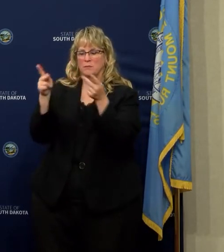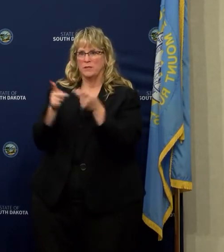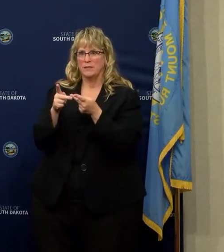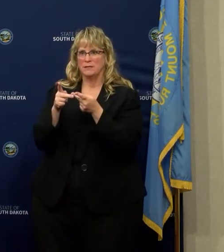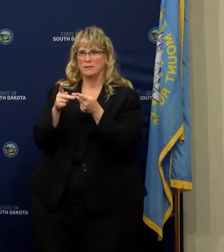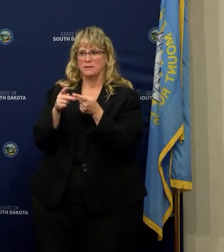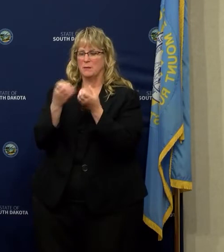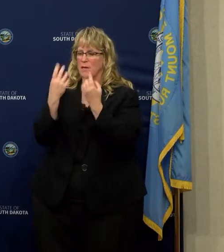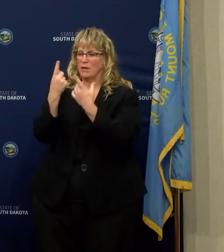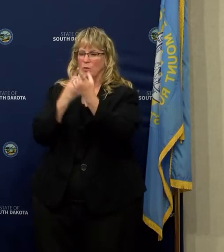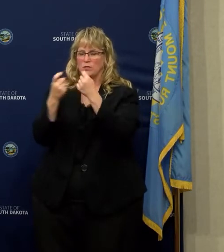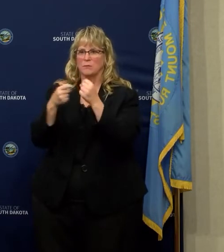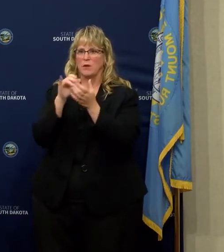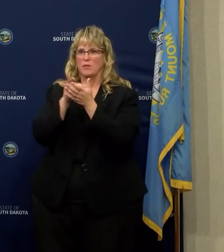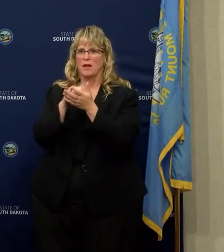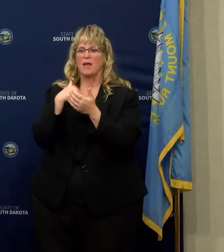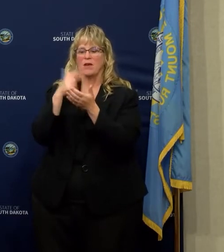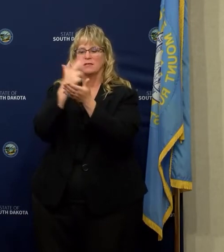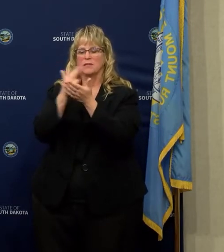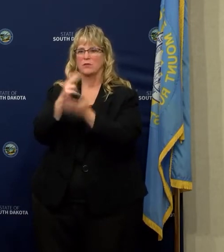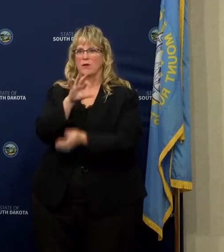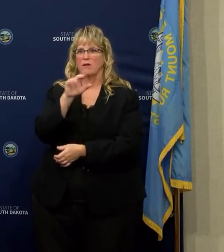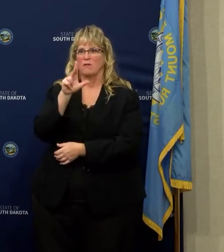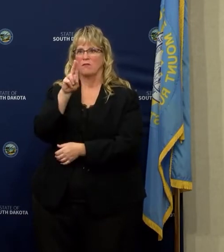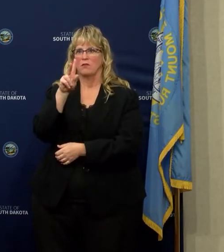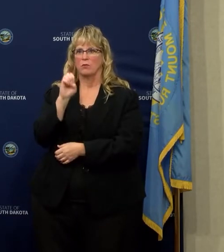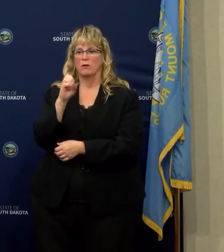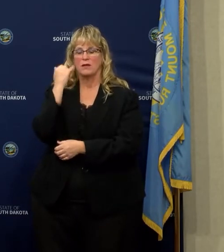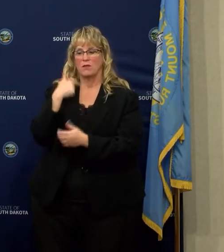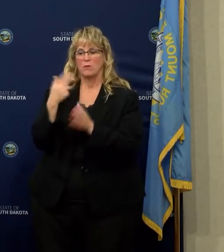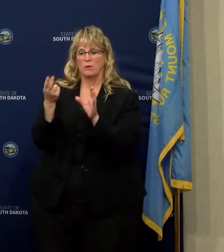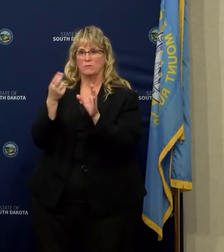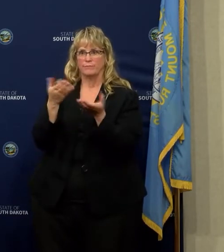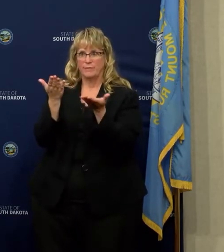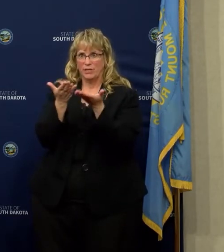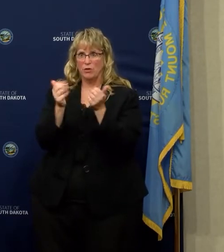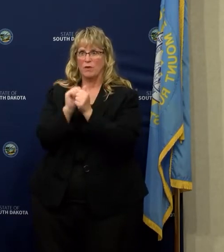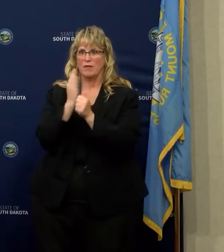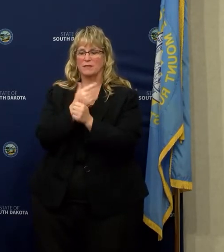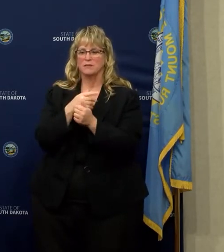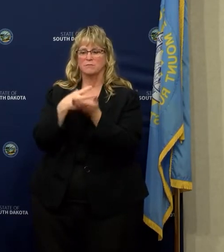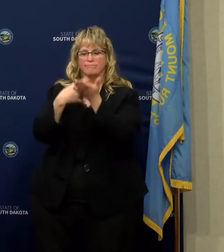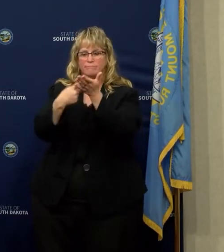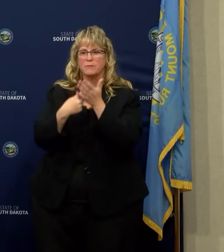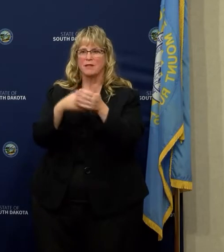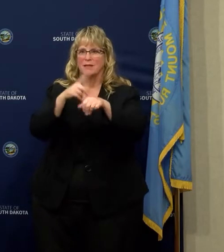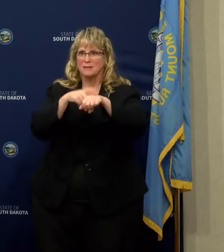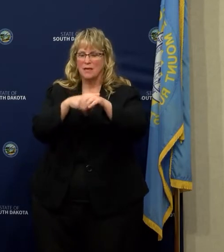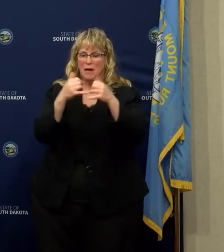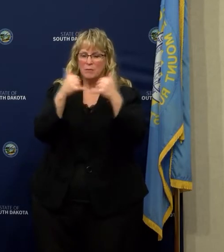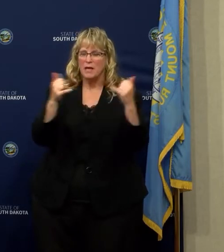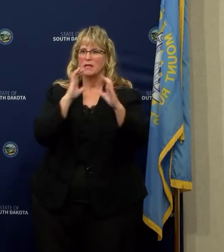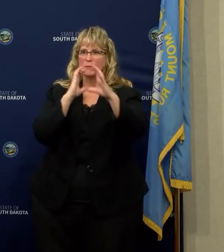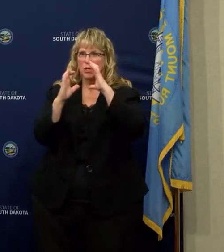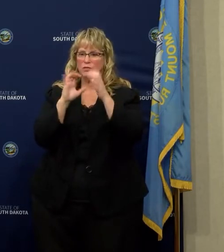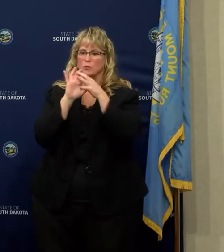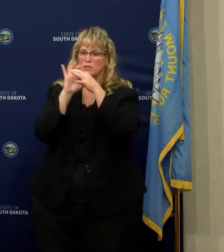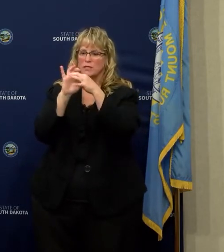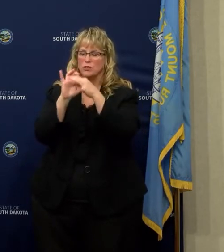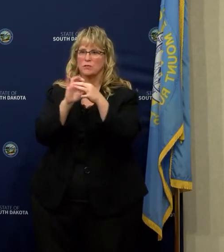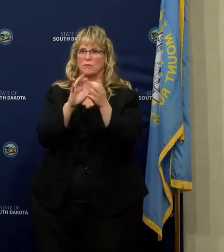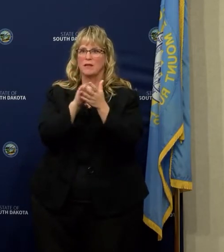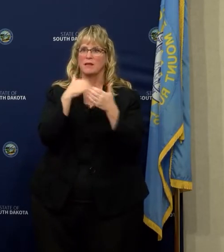in the state of South Dakota, so I've asked Secretary Flute if he would join us today and address some of the timeline and communication and relationships that